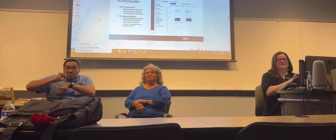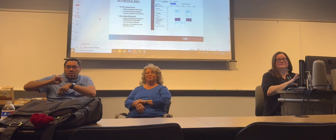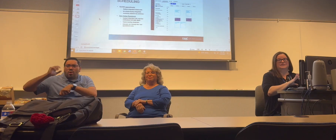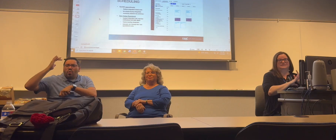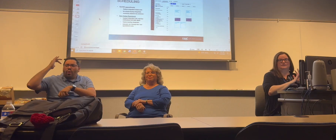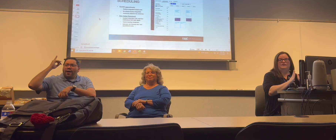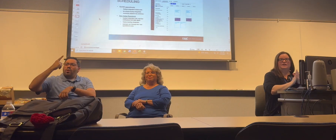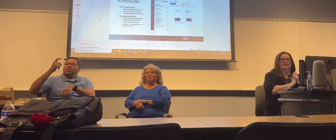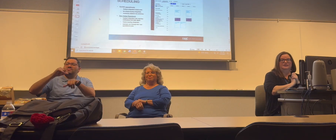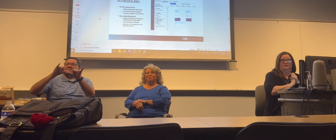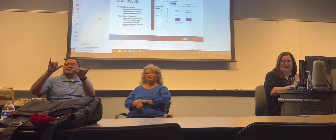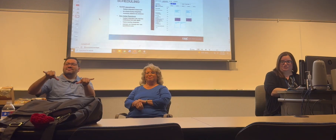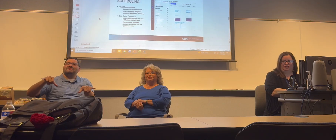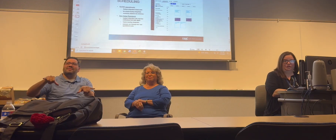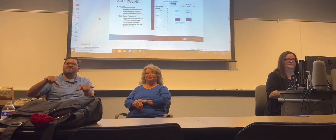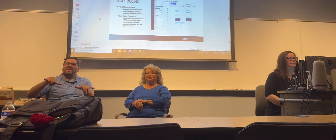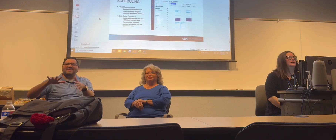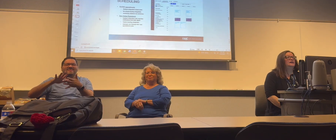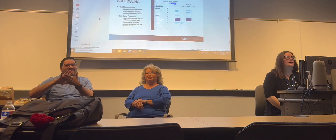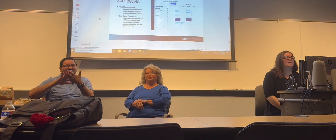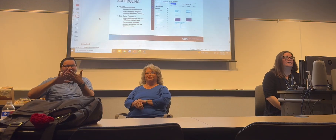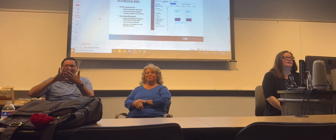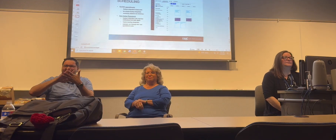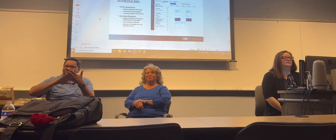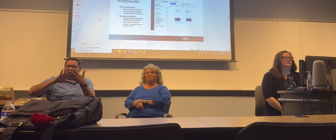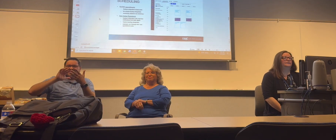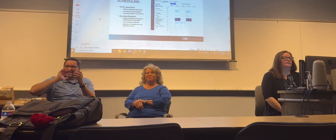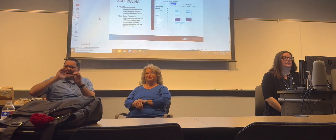a system that's very granular.